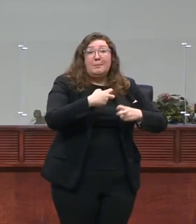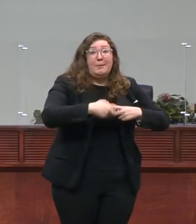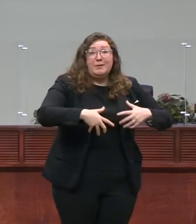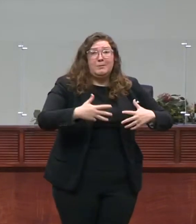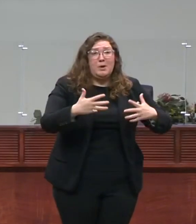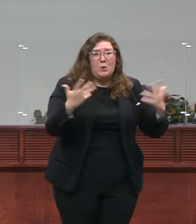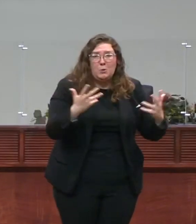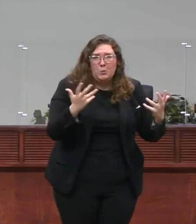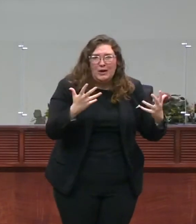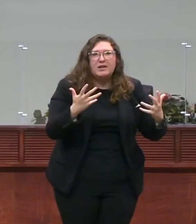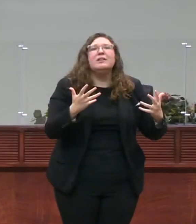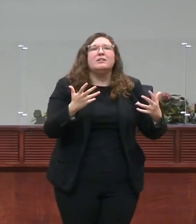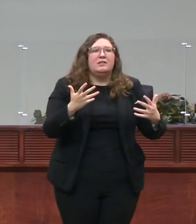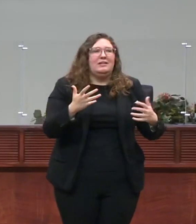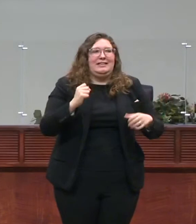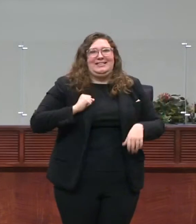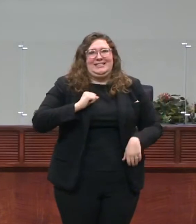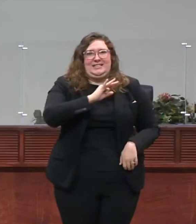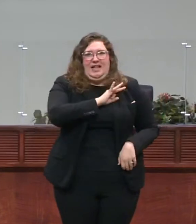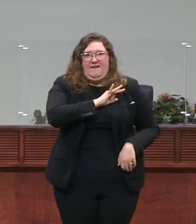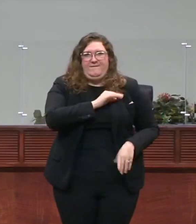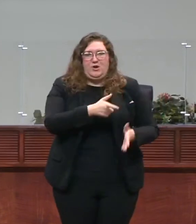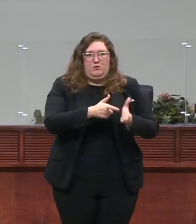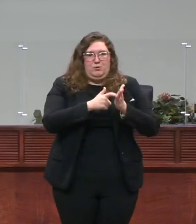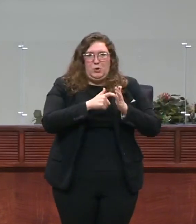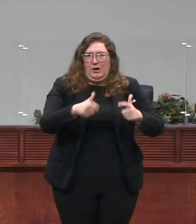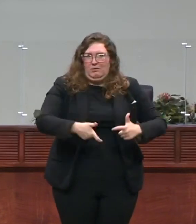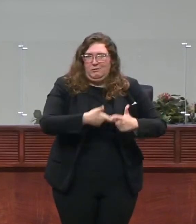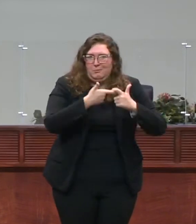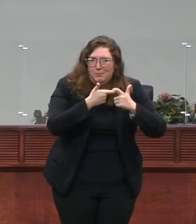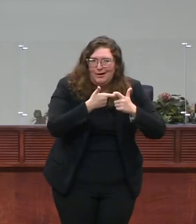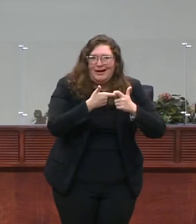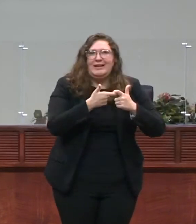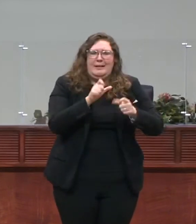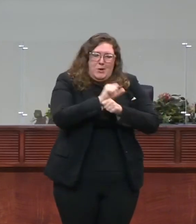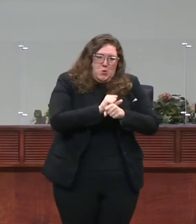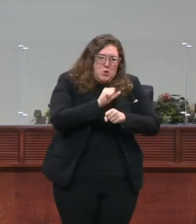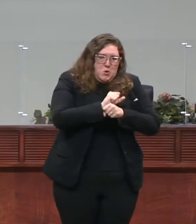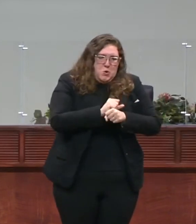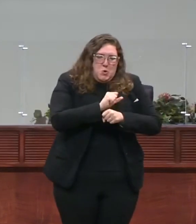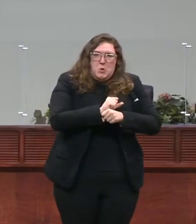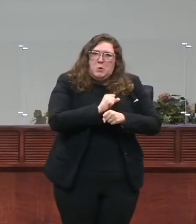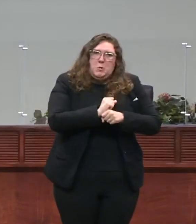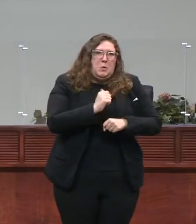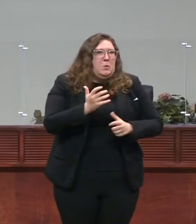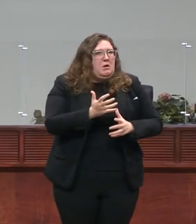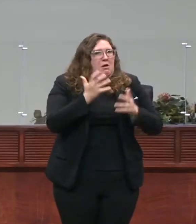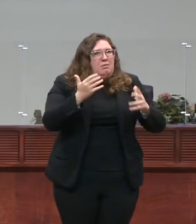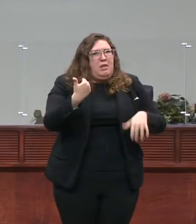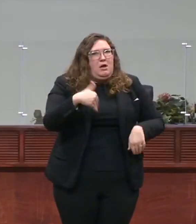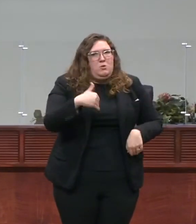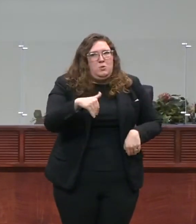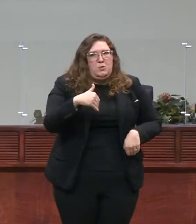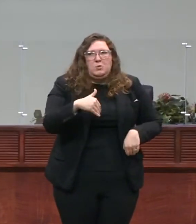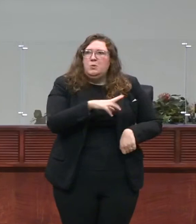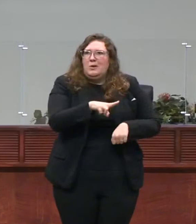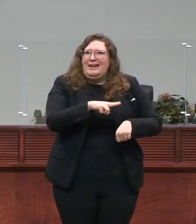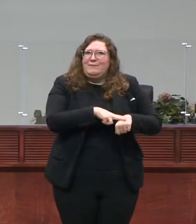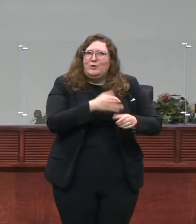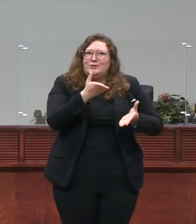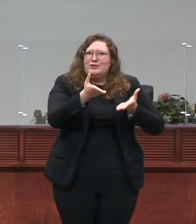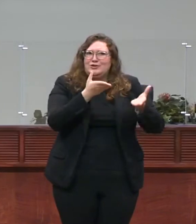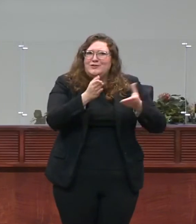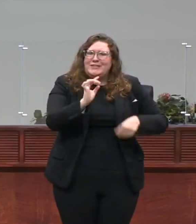need to take a break so that they can continue to provide those services. And those are very intense services. They are very